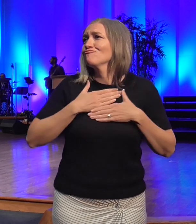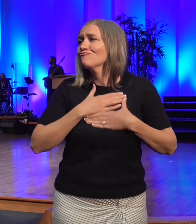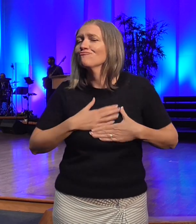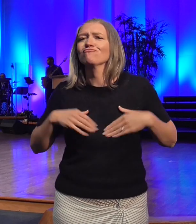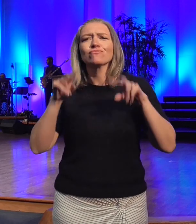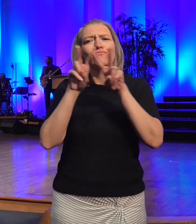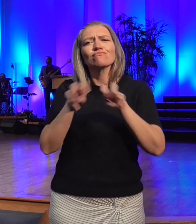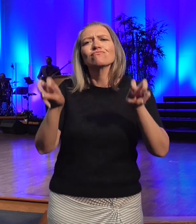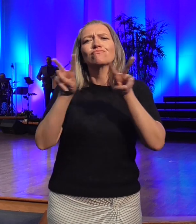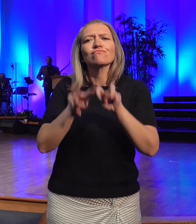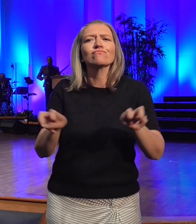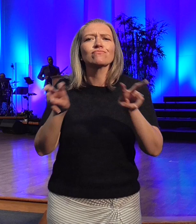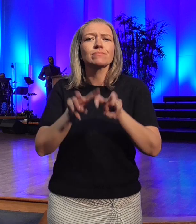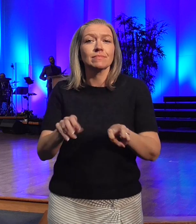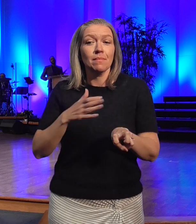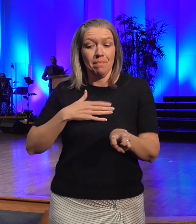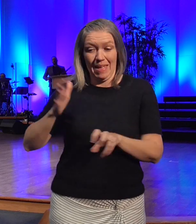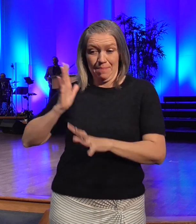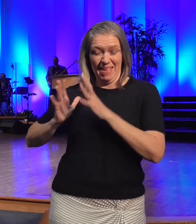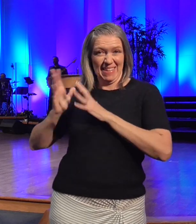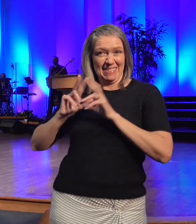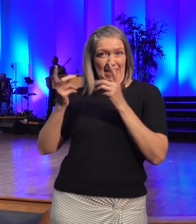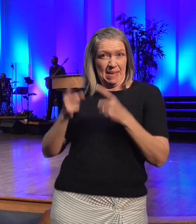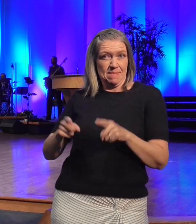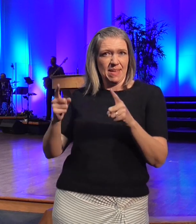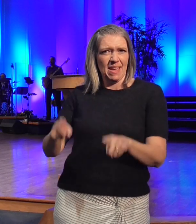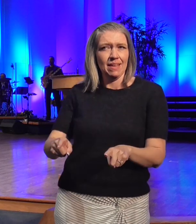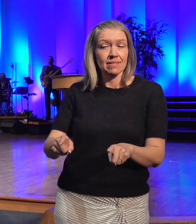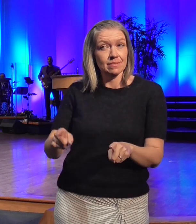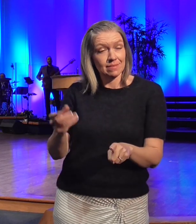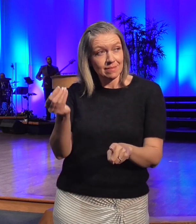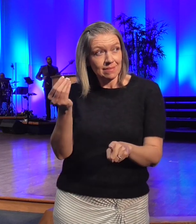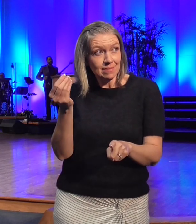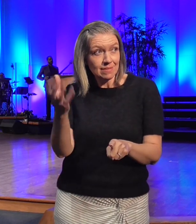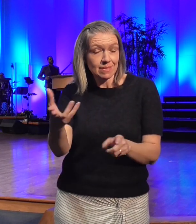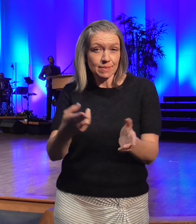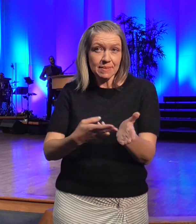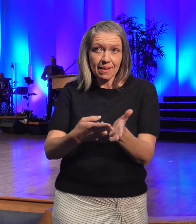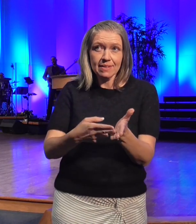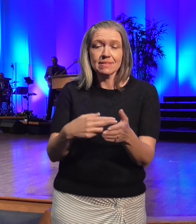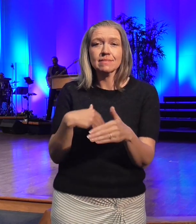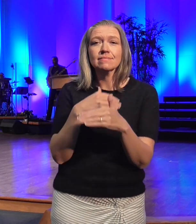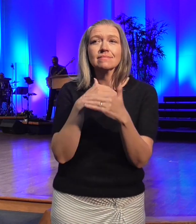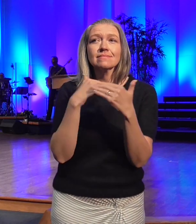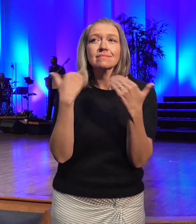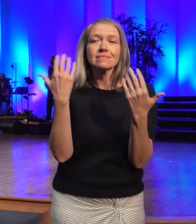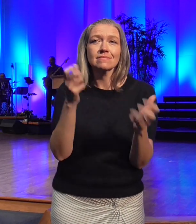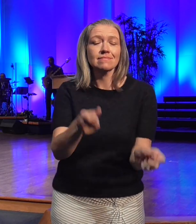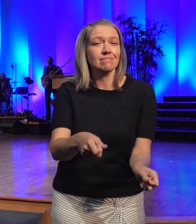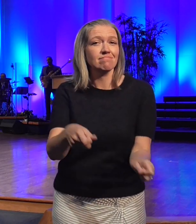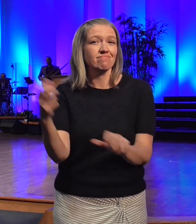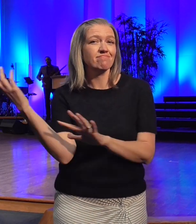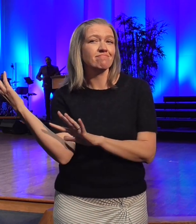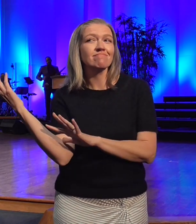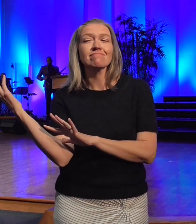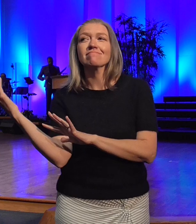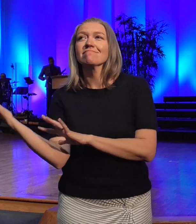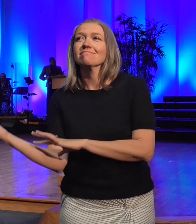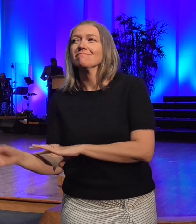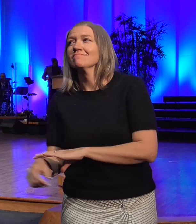rummaging through my past. I gotta say I'm done with